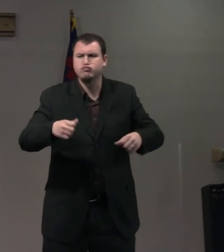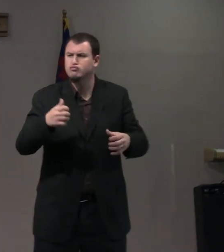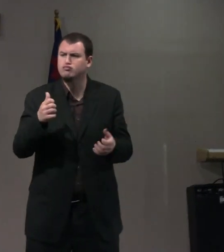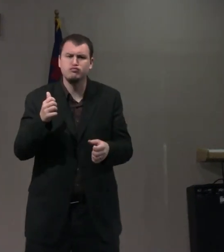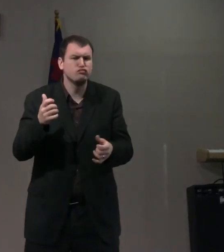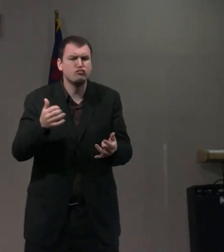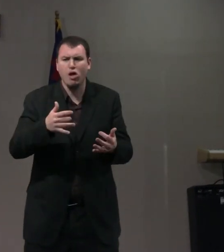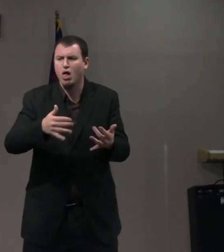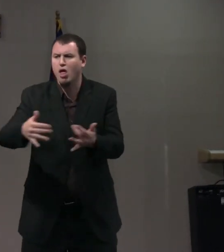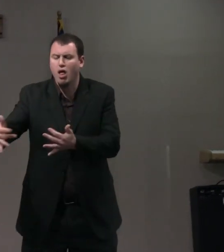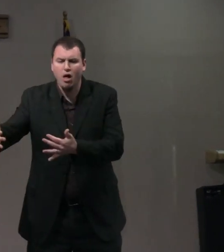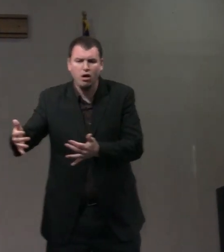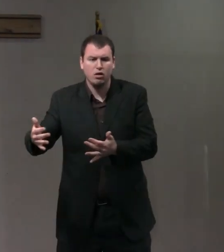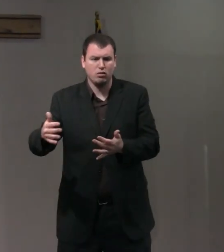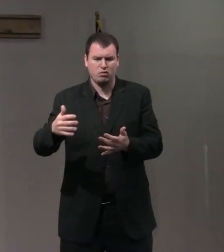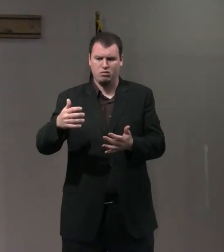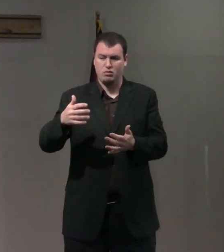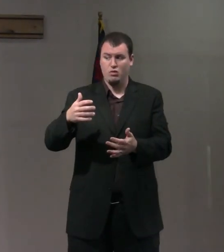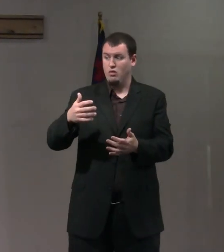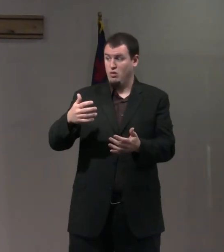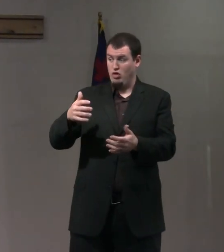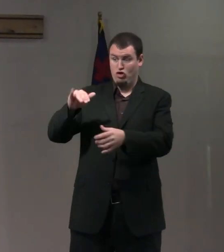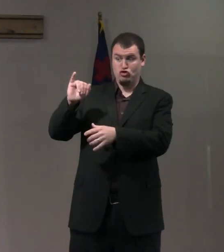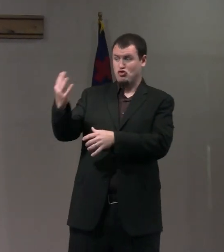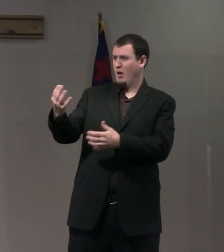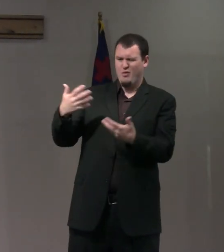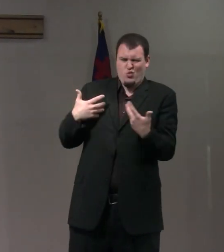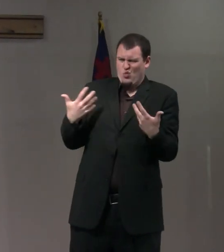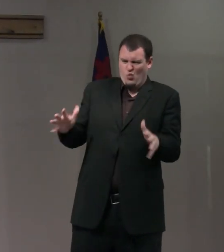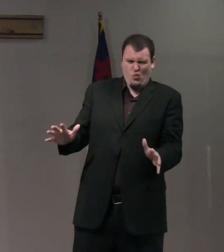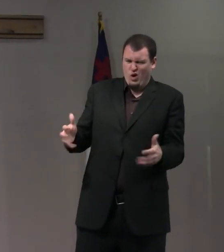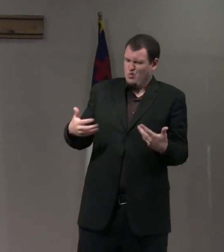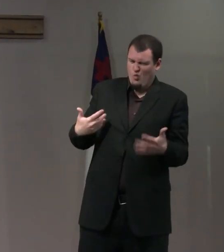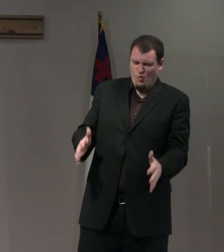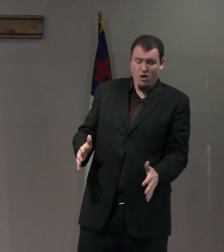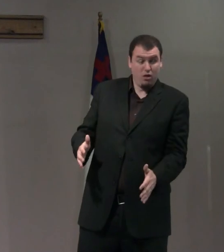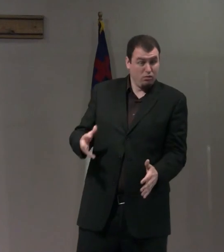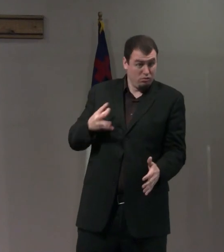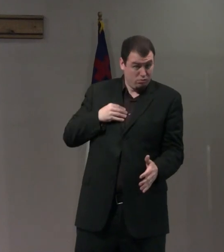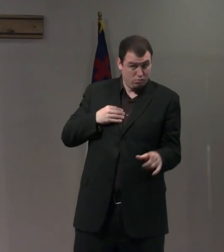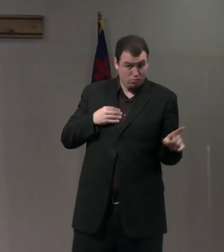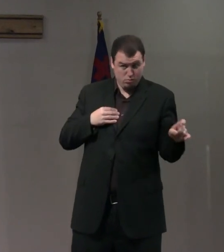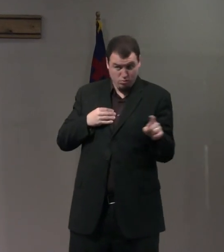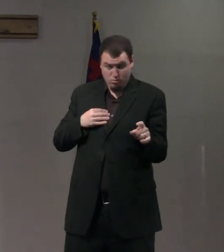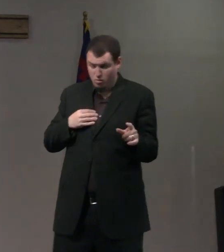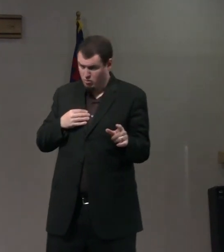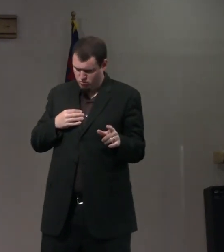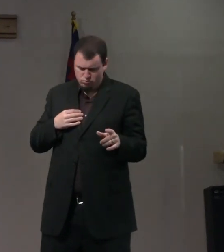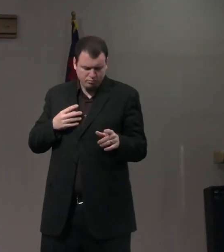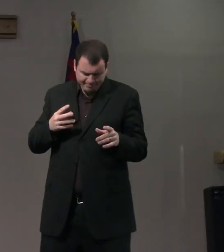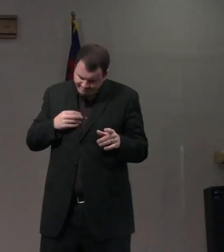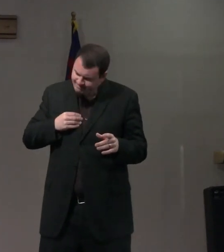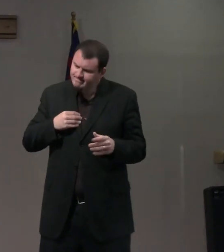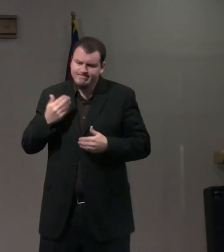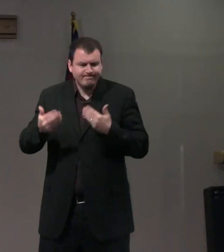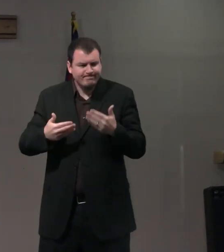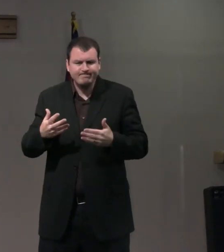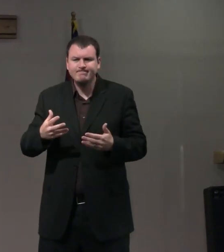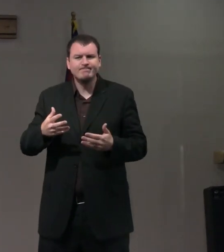are lowly? Or are we willing to take jobs that others don't want to do?